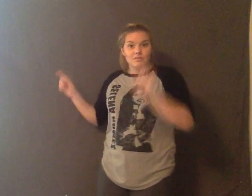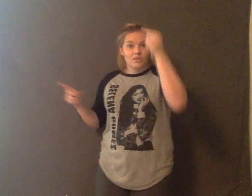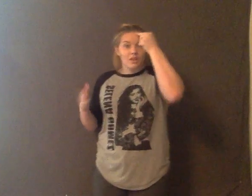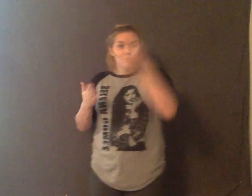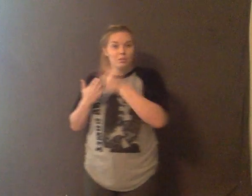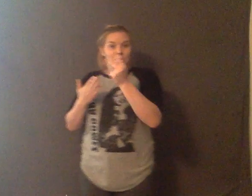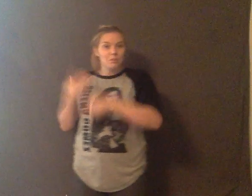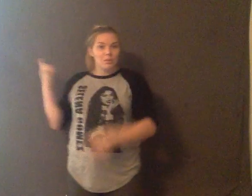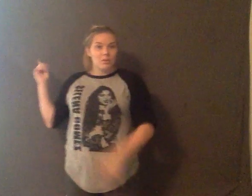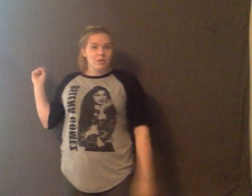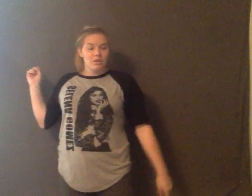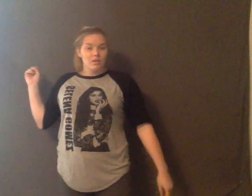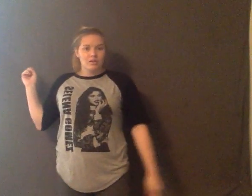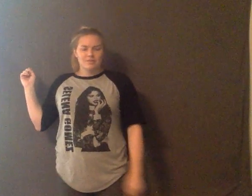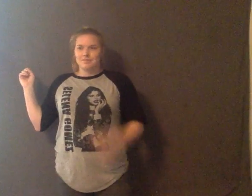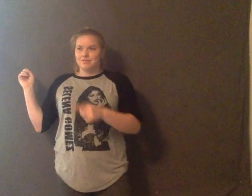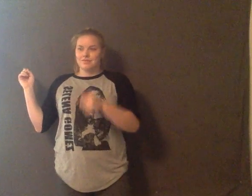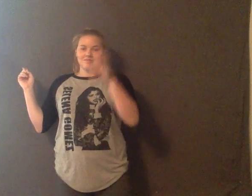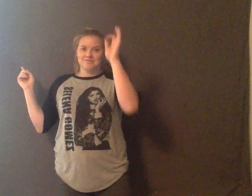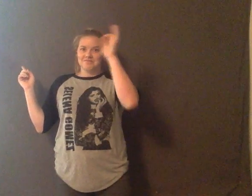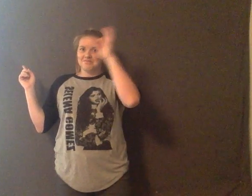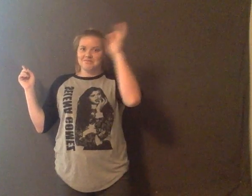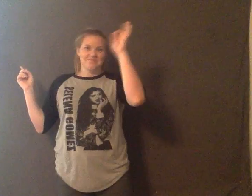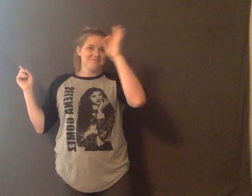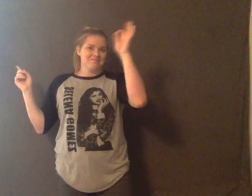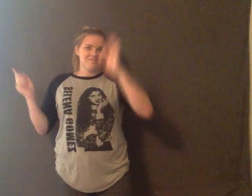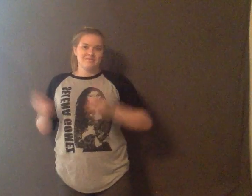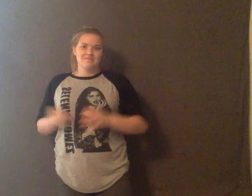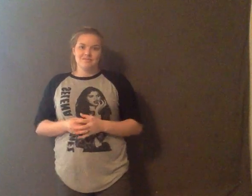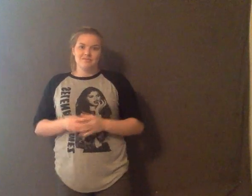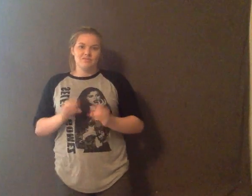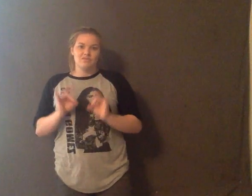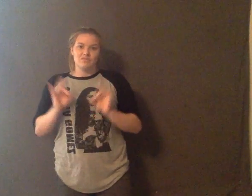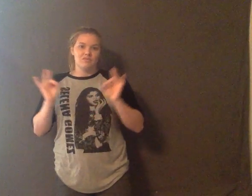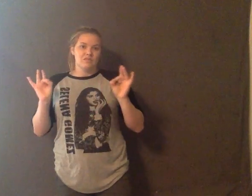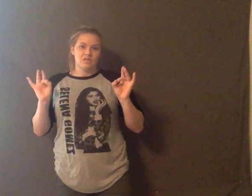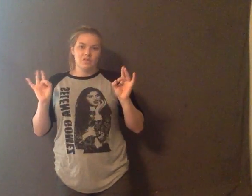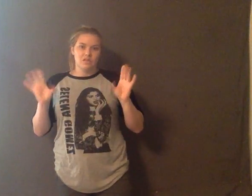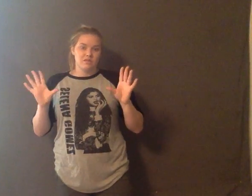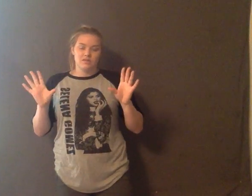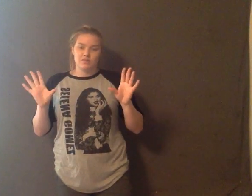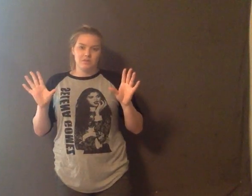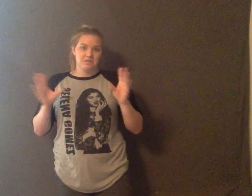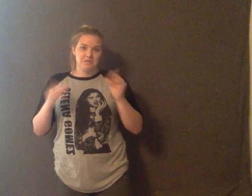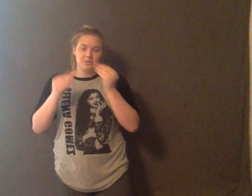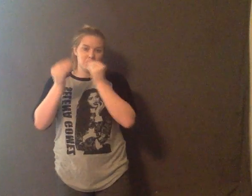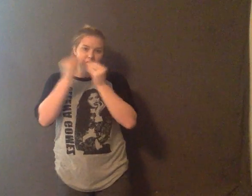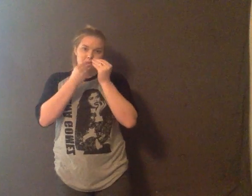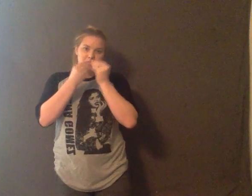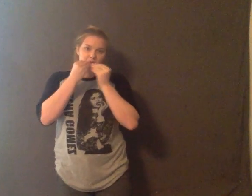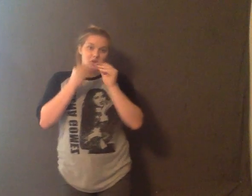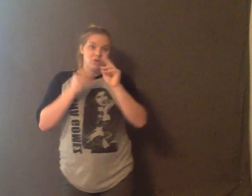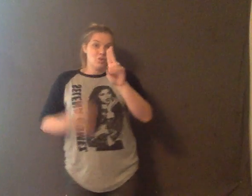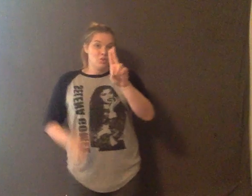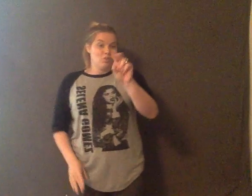program. You would just never think that this just pure garbage from a food standpoint is coming from a federally funded